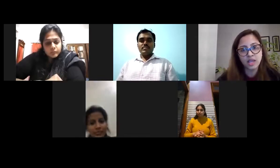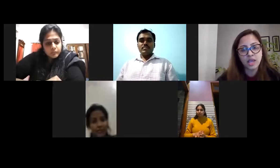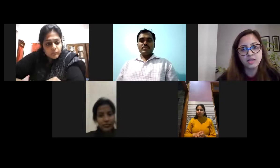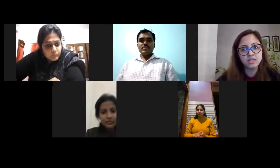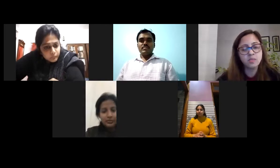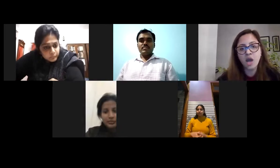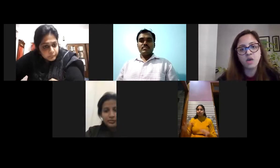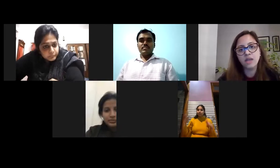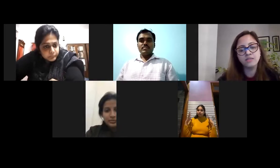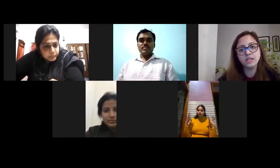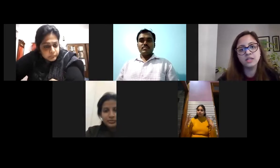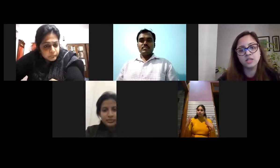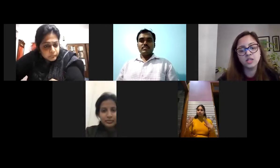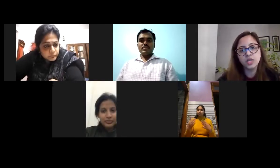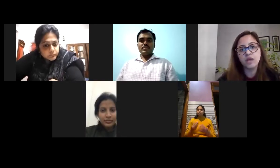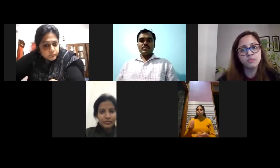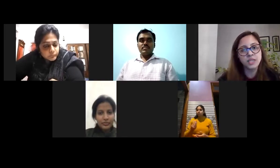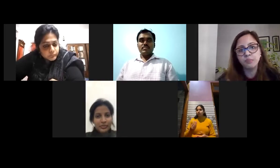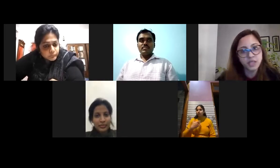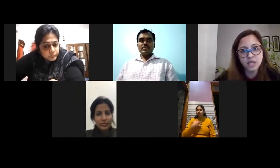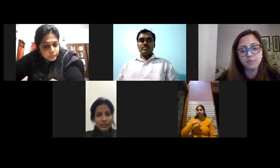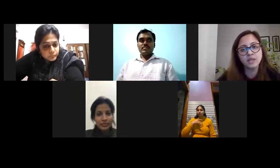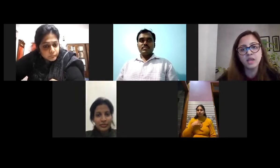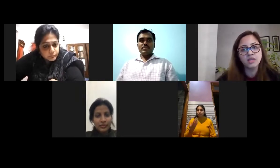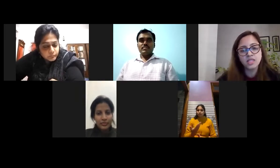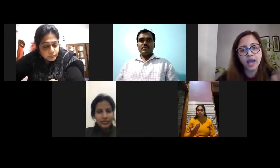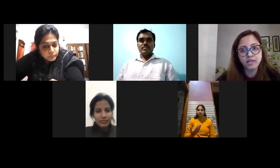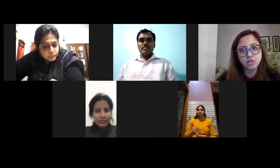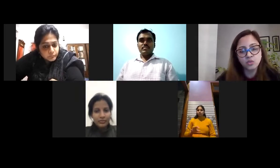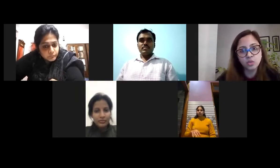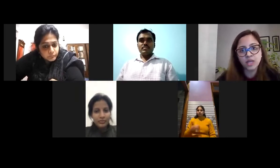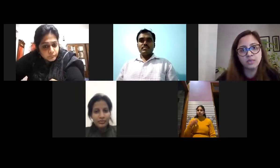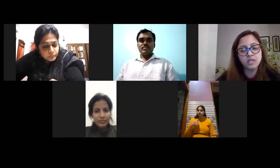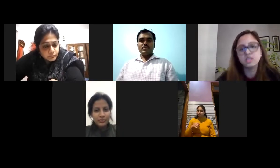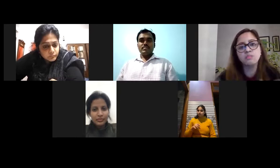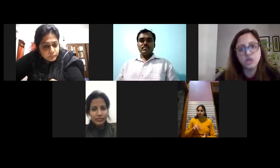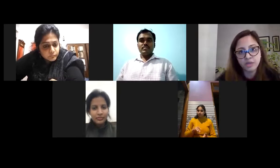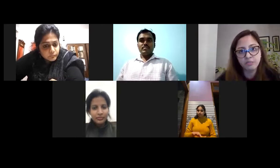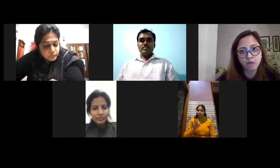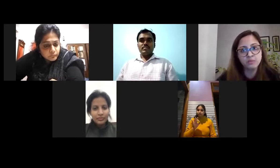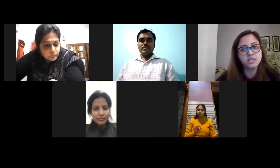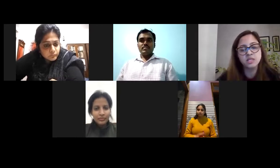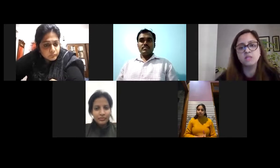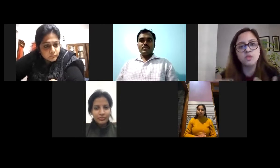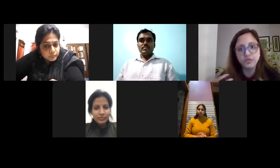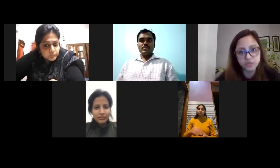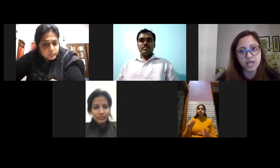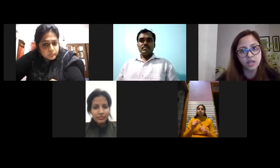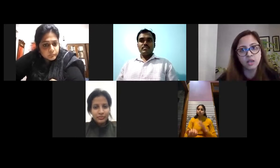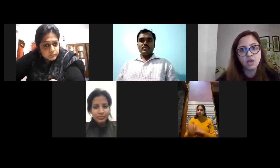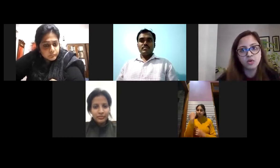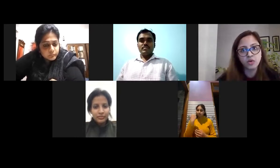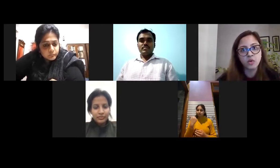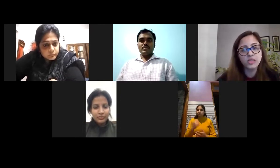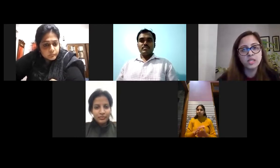rests. And somehow I feel that it could have been picked up, and this Attic Room could have been a symbol of empowerment and a symbol of